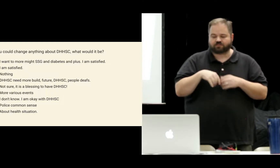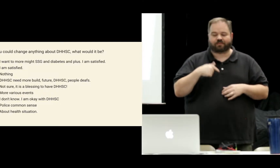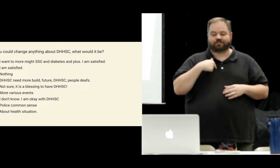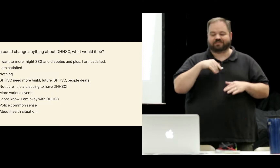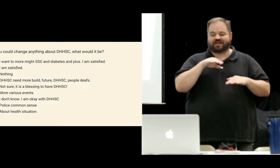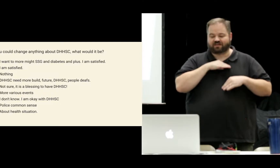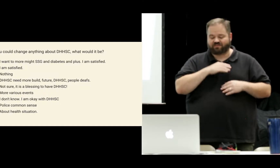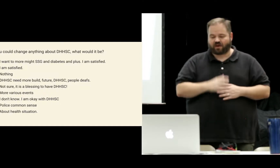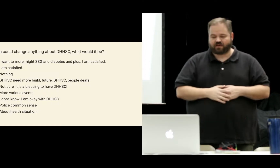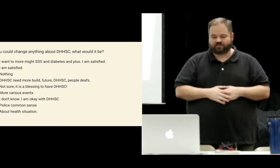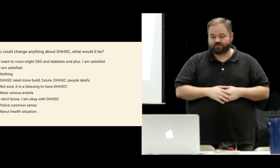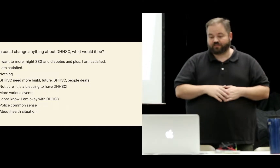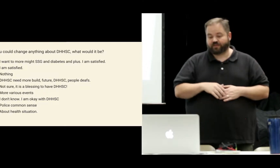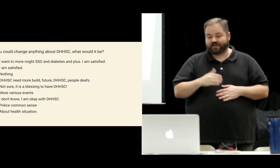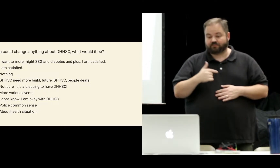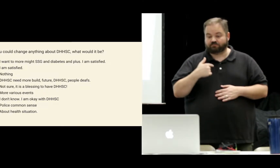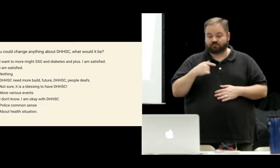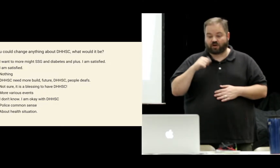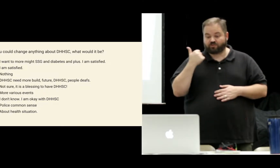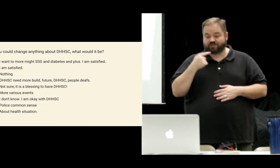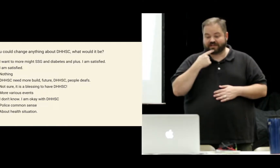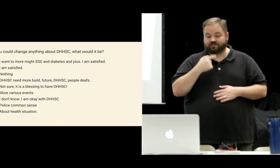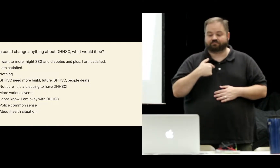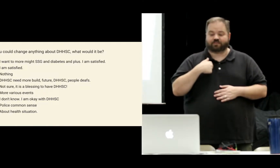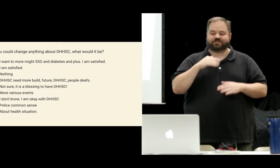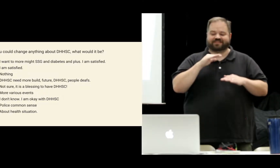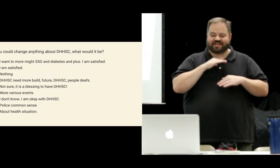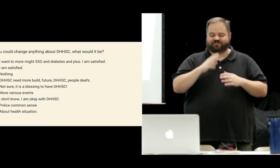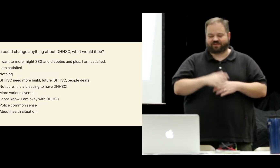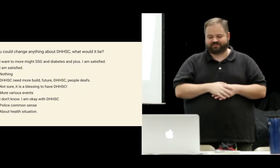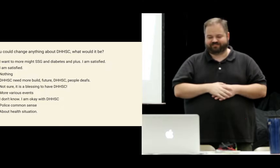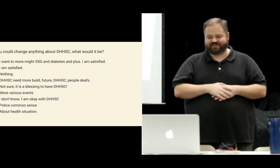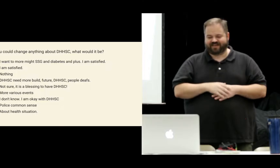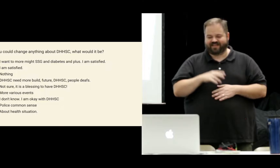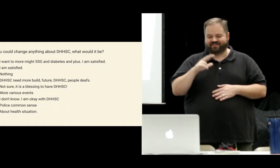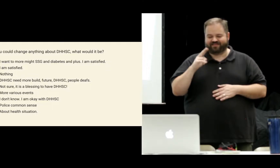they would like to see more of the sign and sew skill.